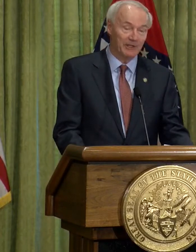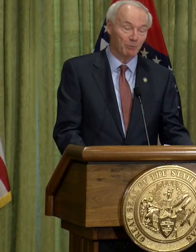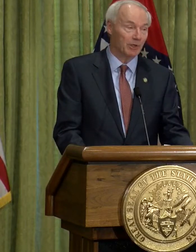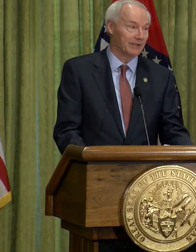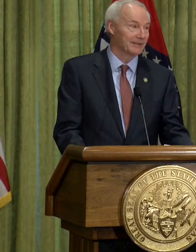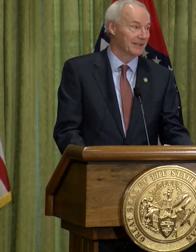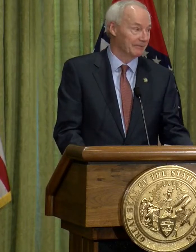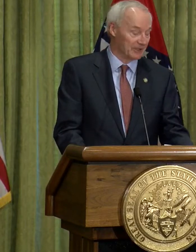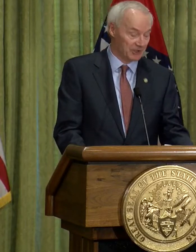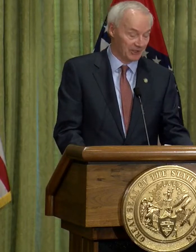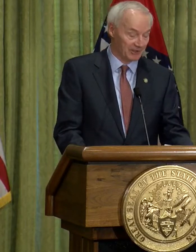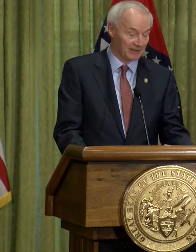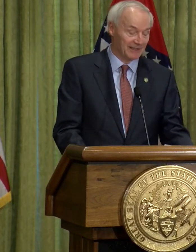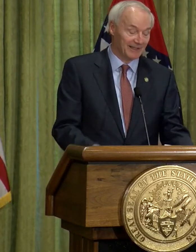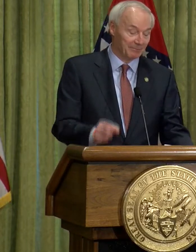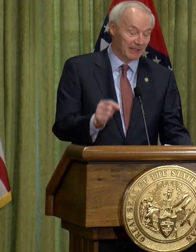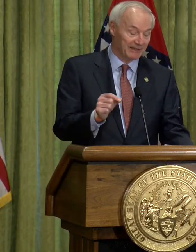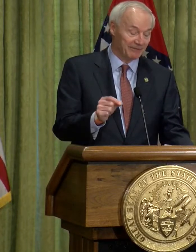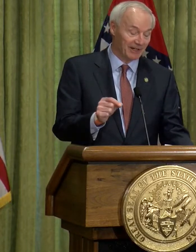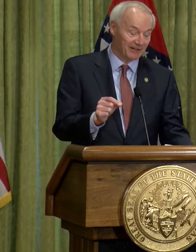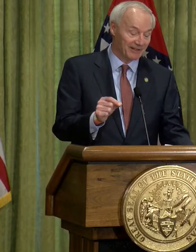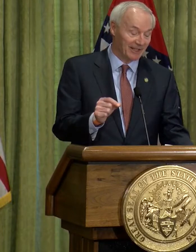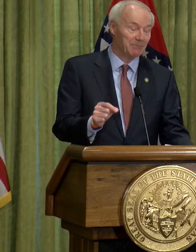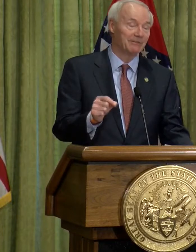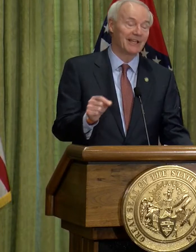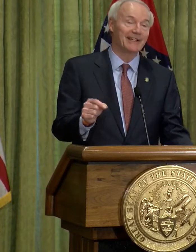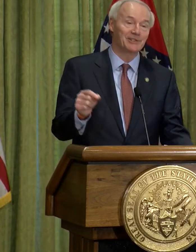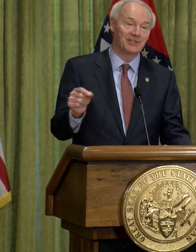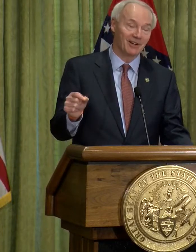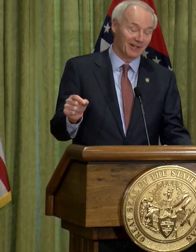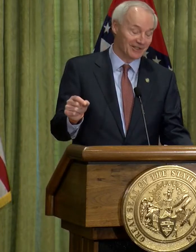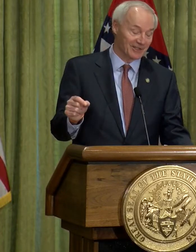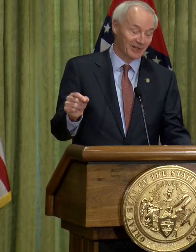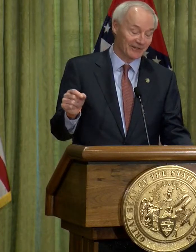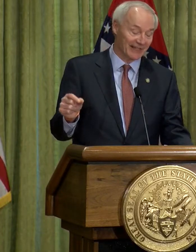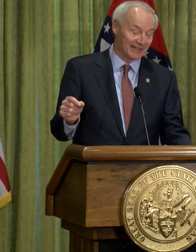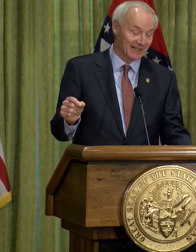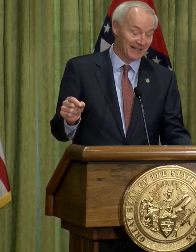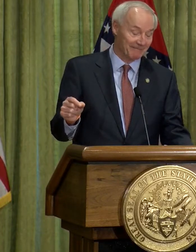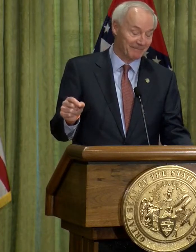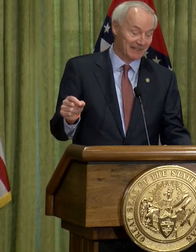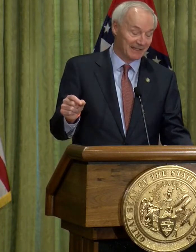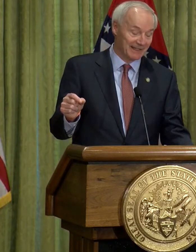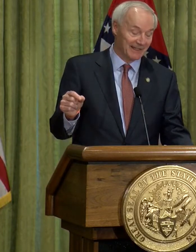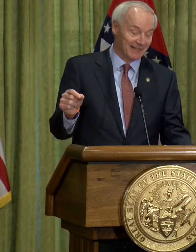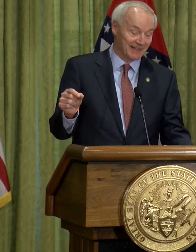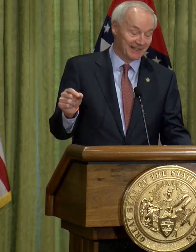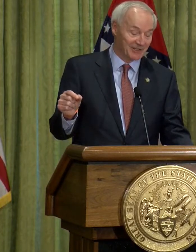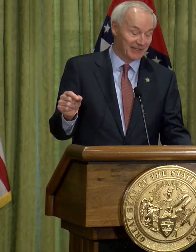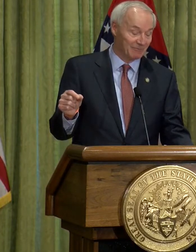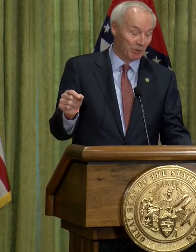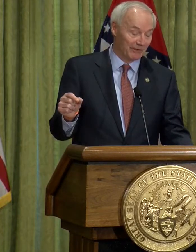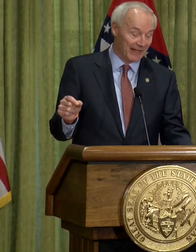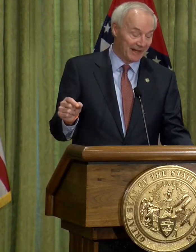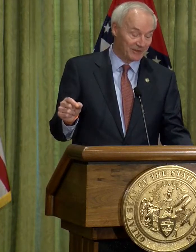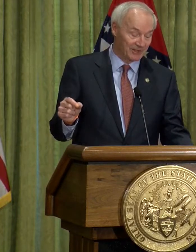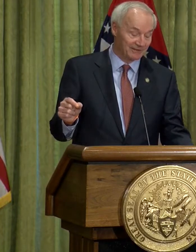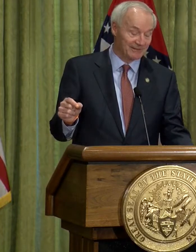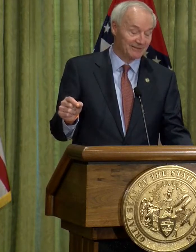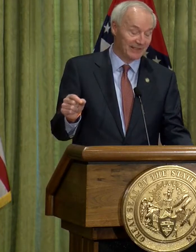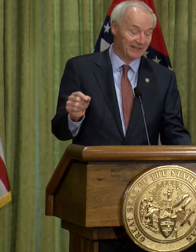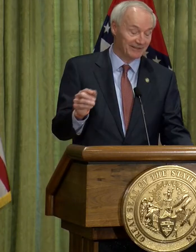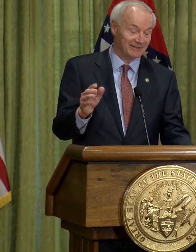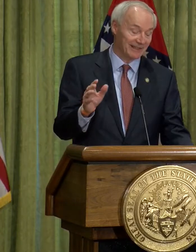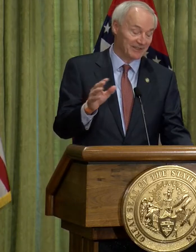May 31 of this year. But if our number of cases in Arkansas at that time exceed